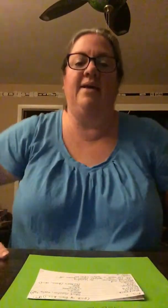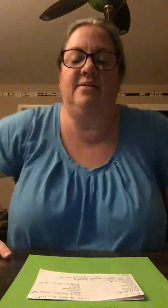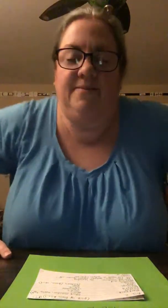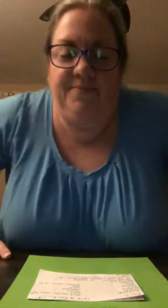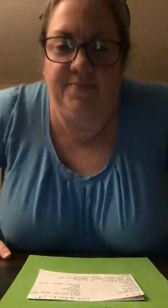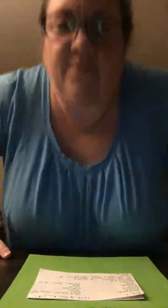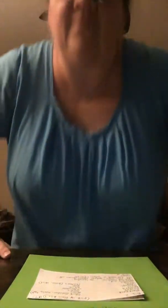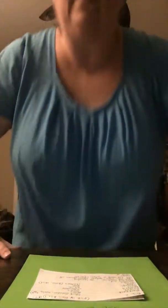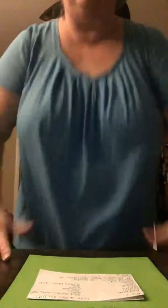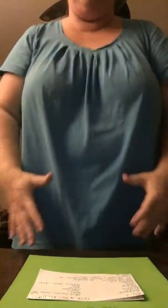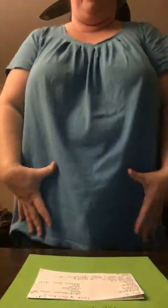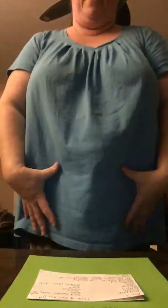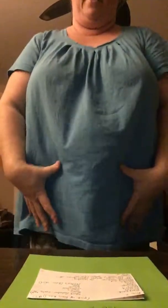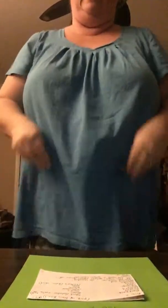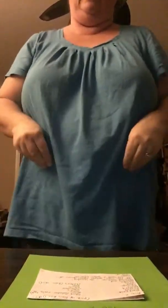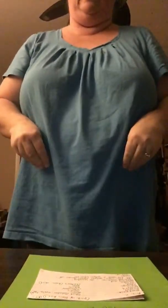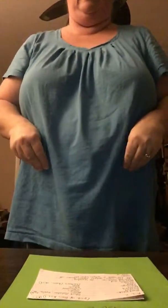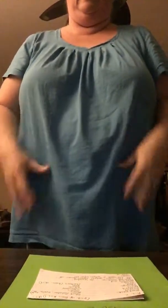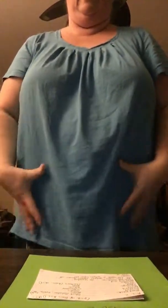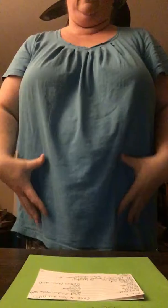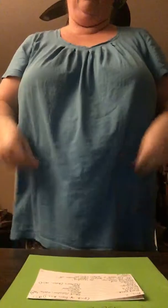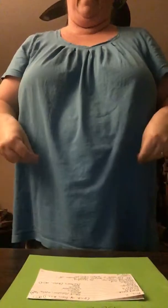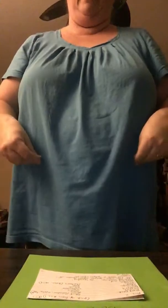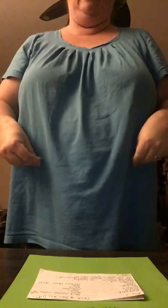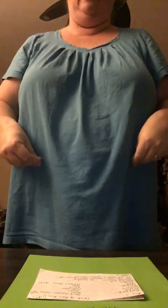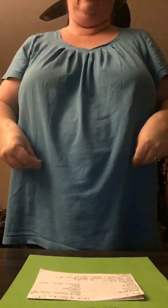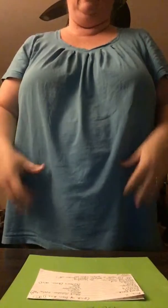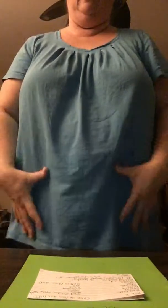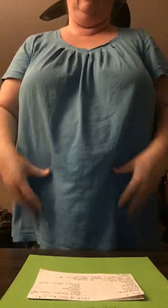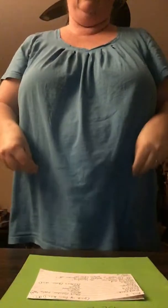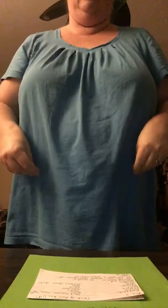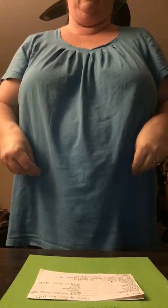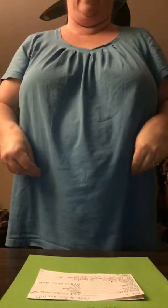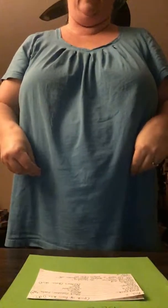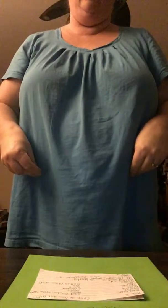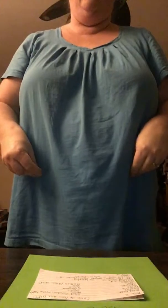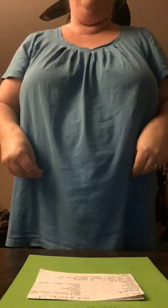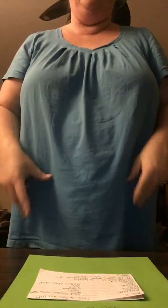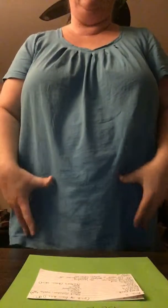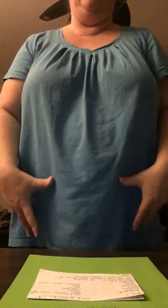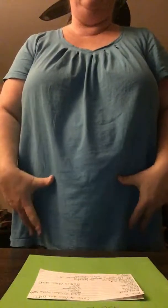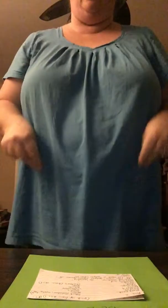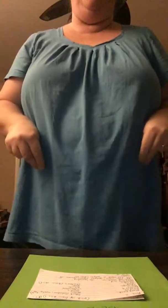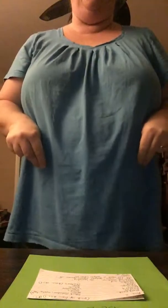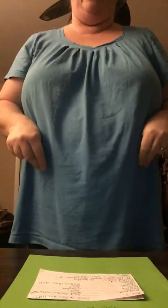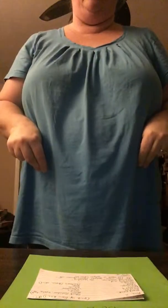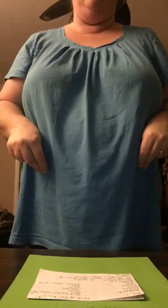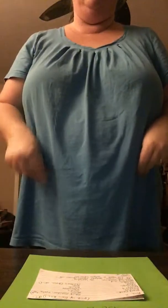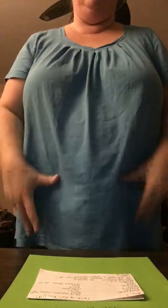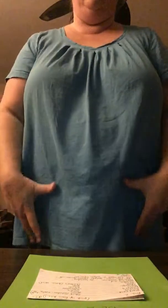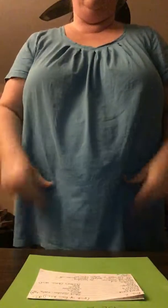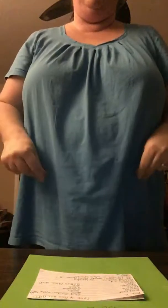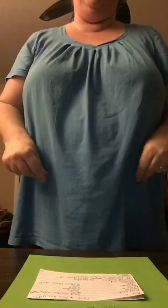Pants. Remember pants? Pants, okay, versus underwear,